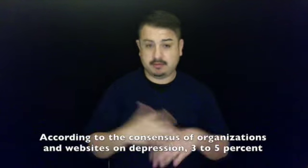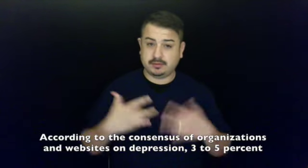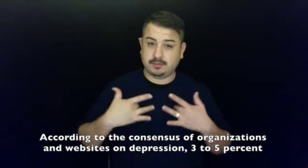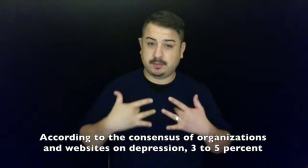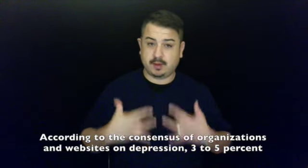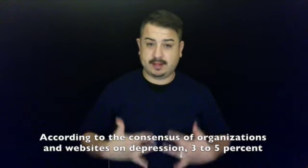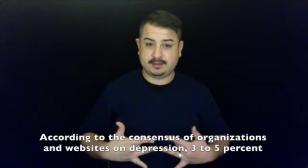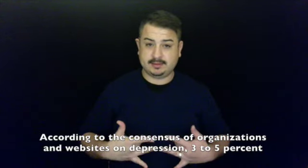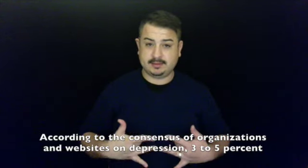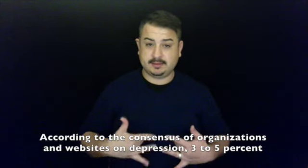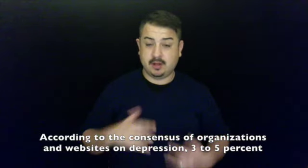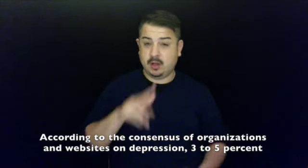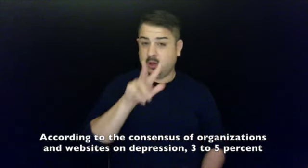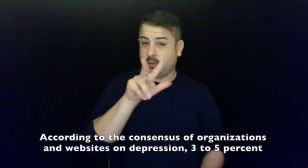3 to 5%